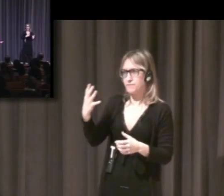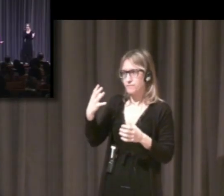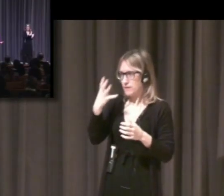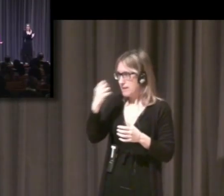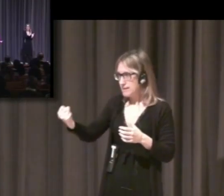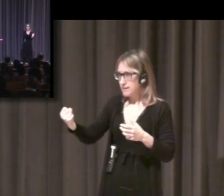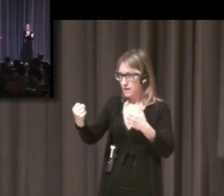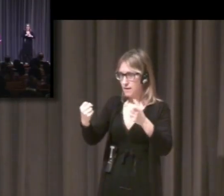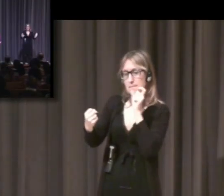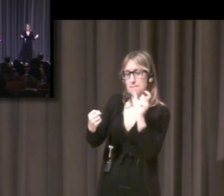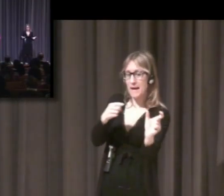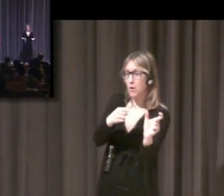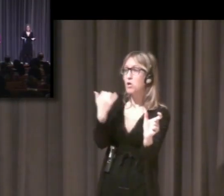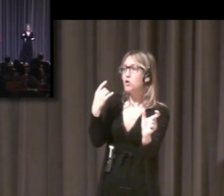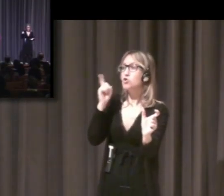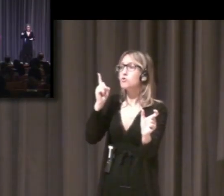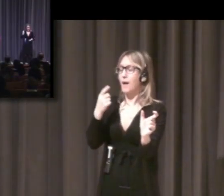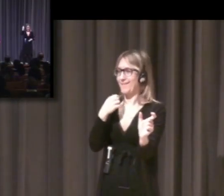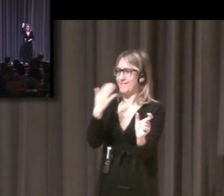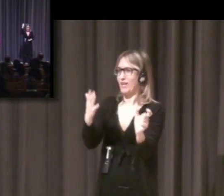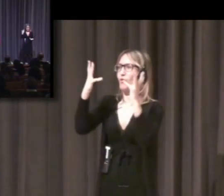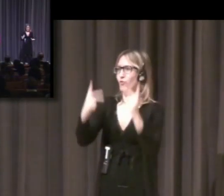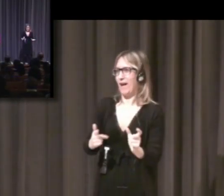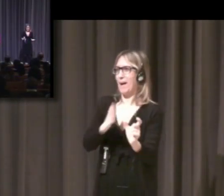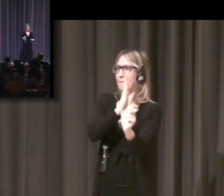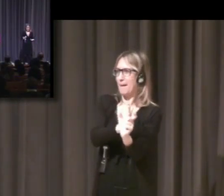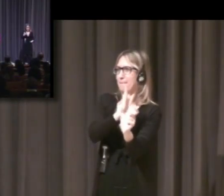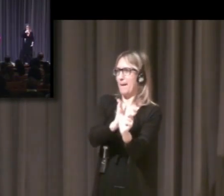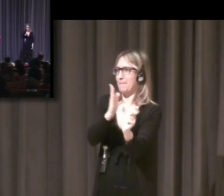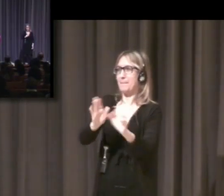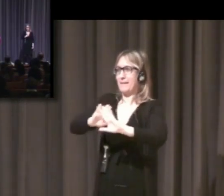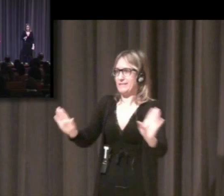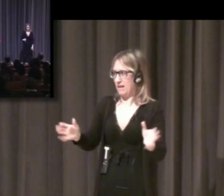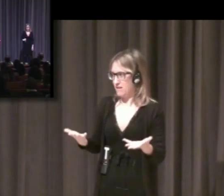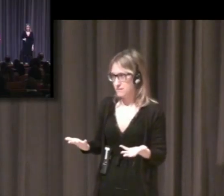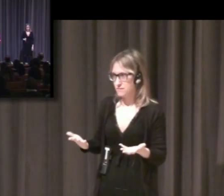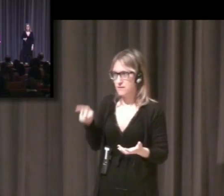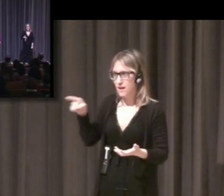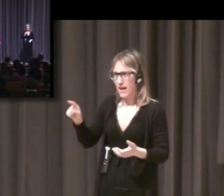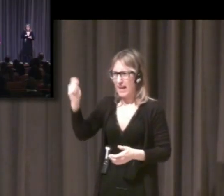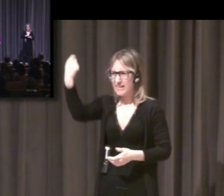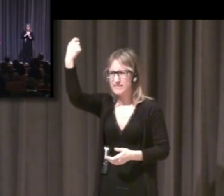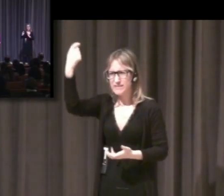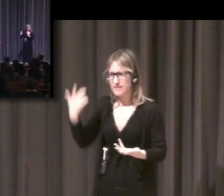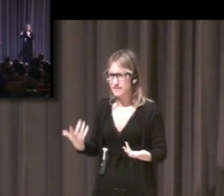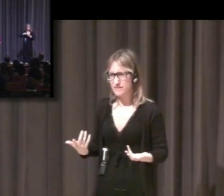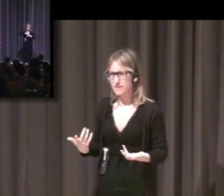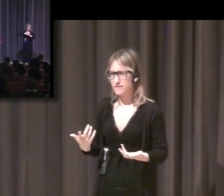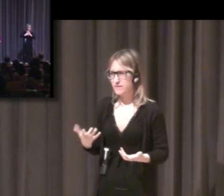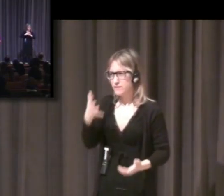success? Often the things that they're measuring are not language.